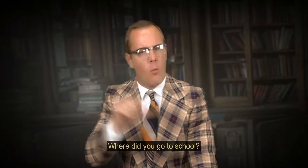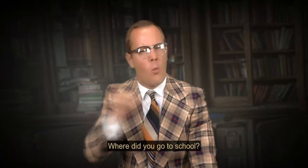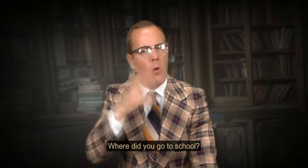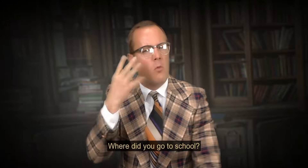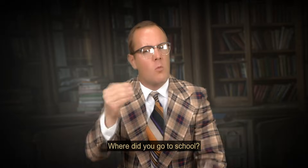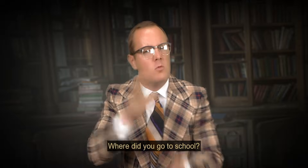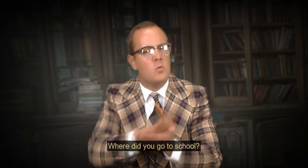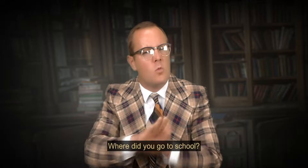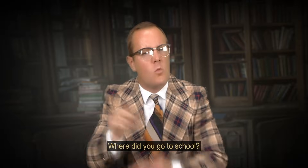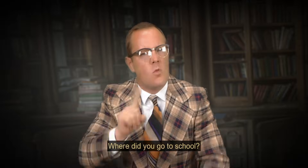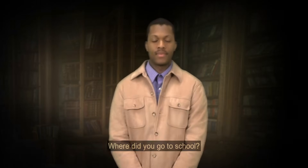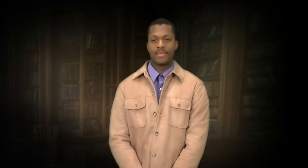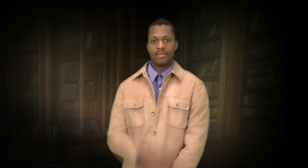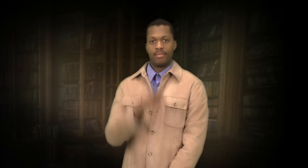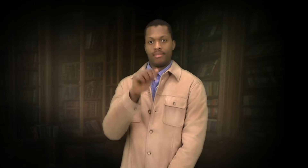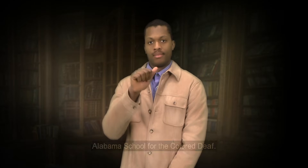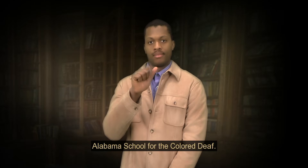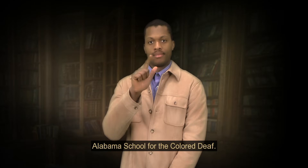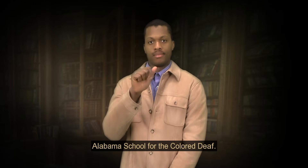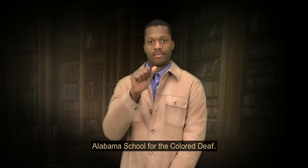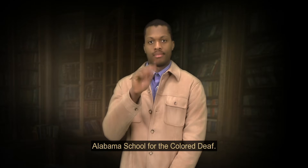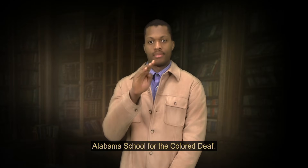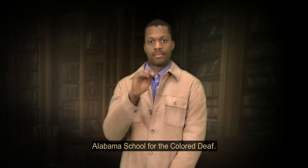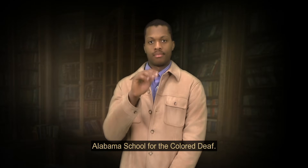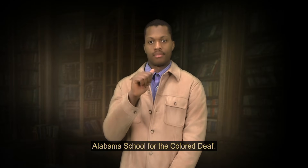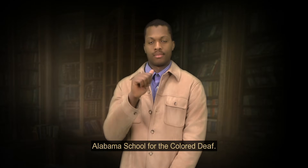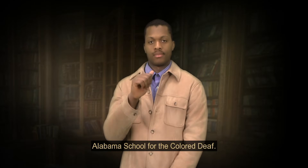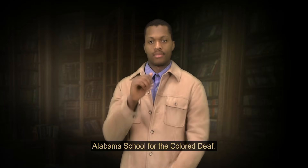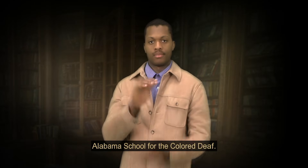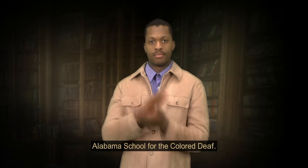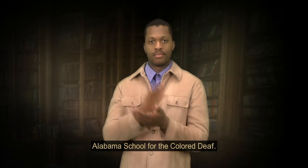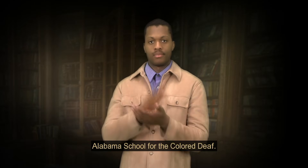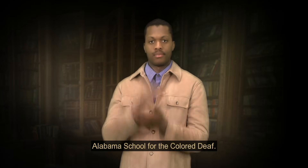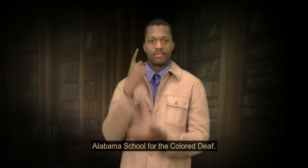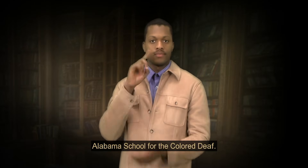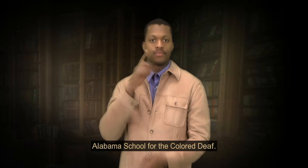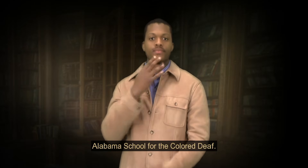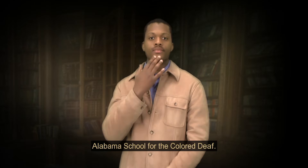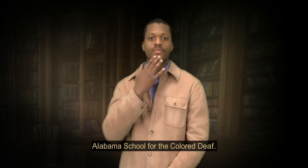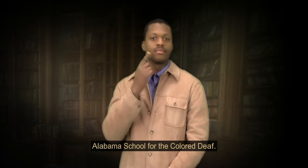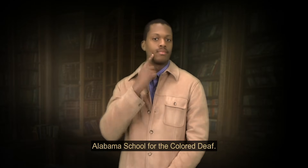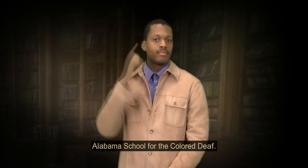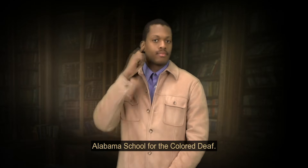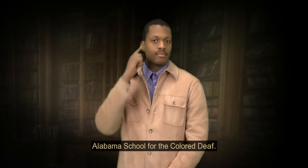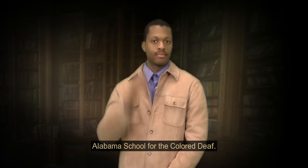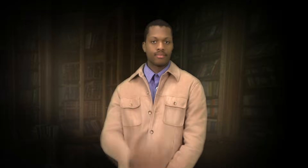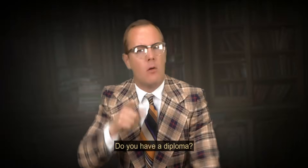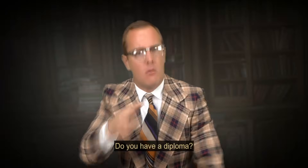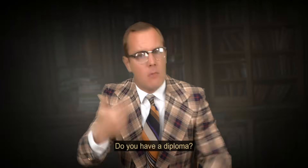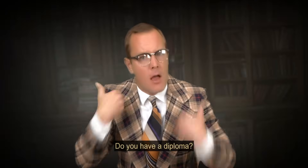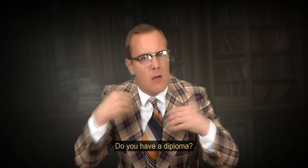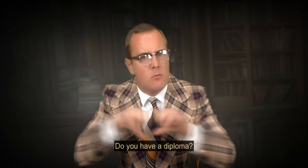And where did you go to school? Alabama School for the College Deaf. Do you have a